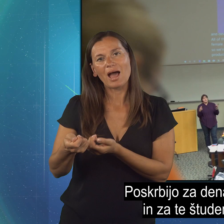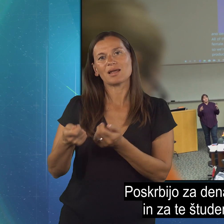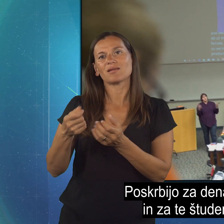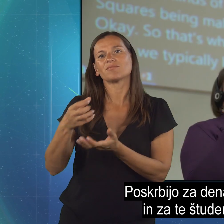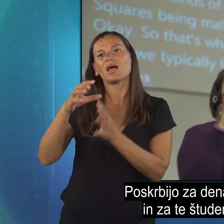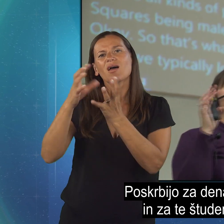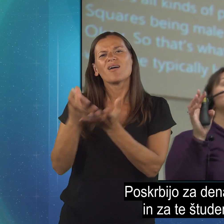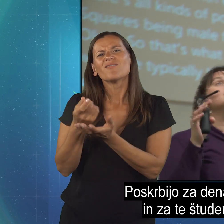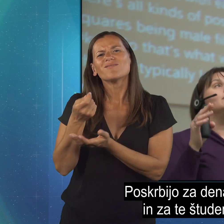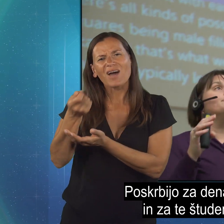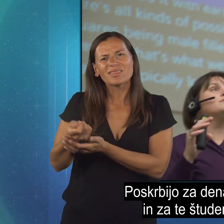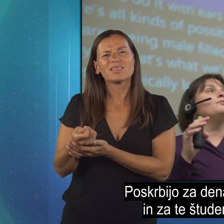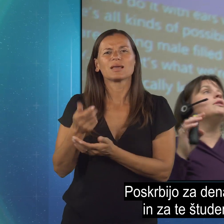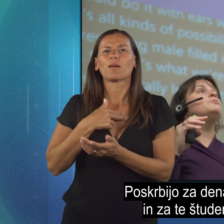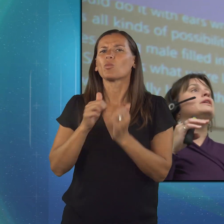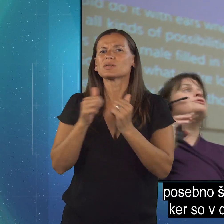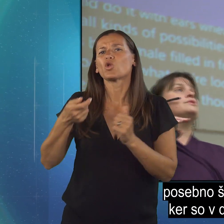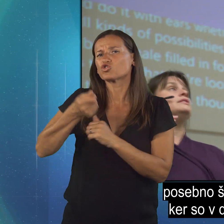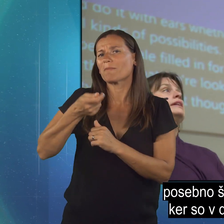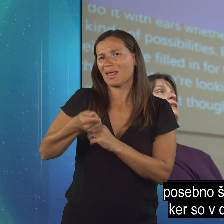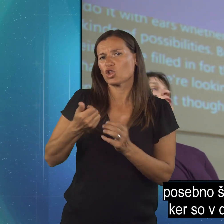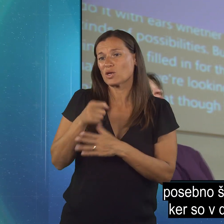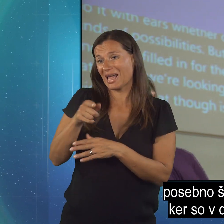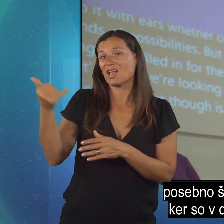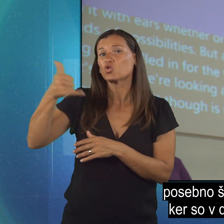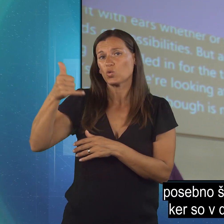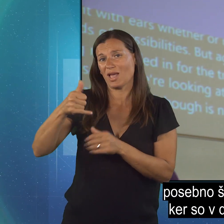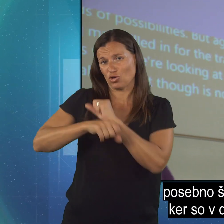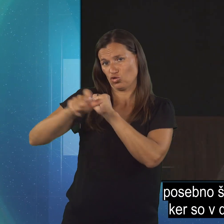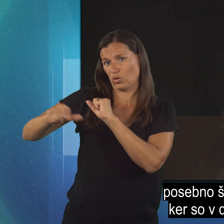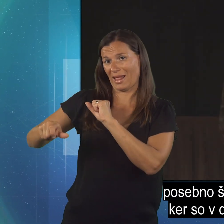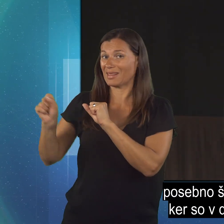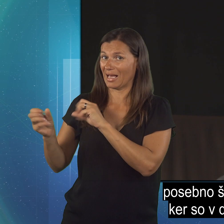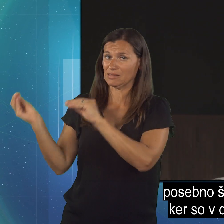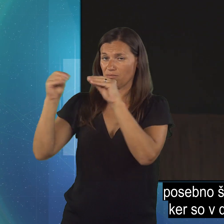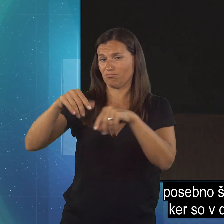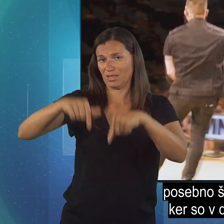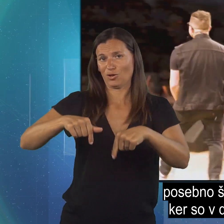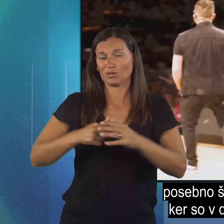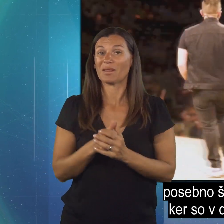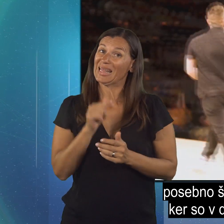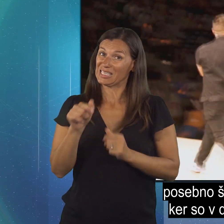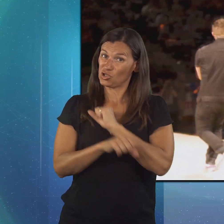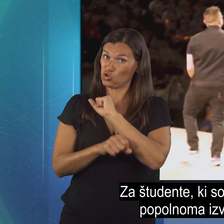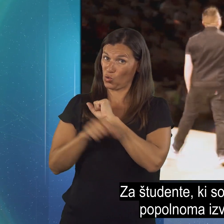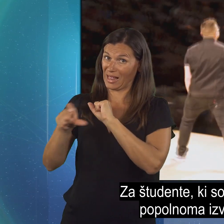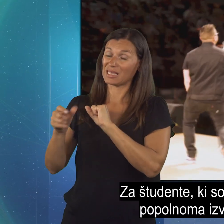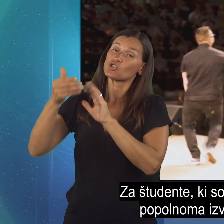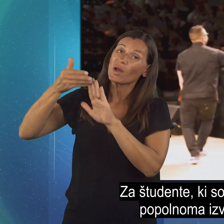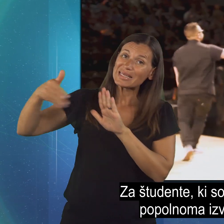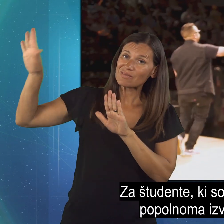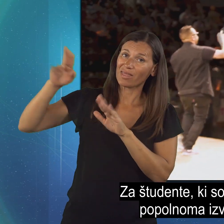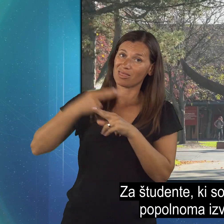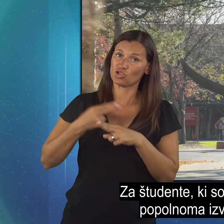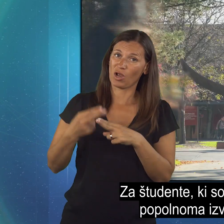funding, and we have a special tuition rate for those students because they are in the country. For students who are